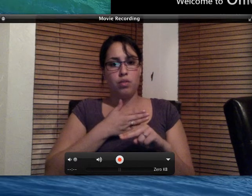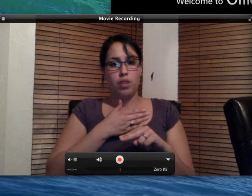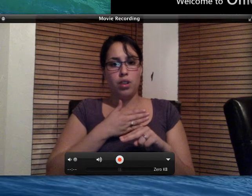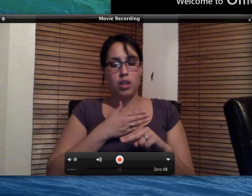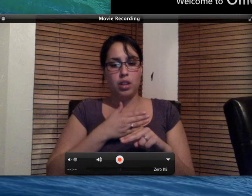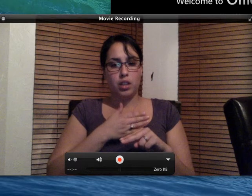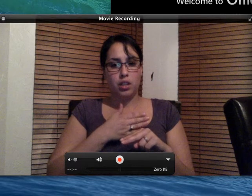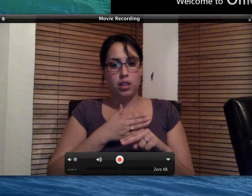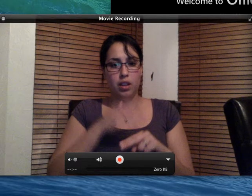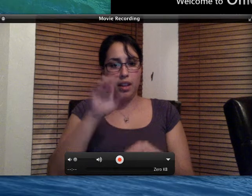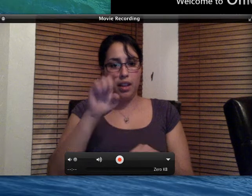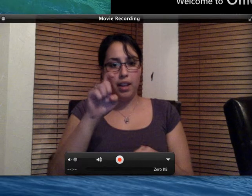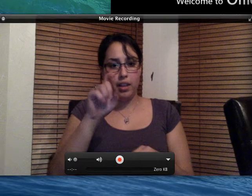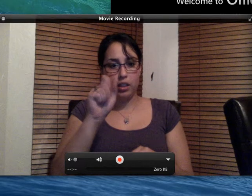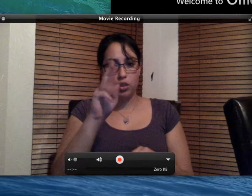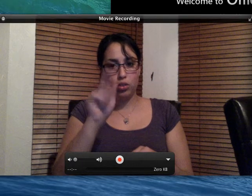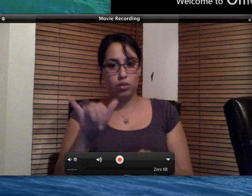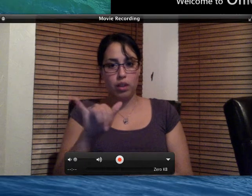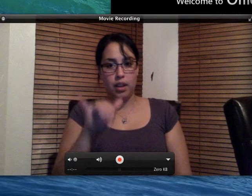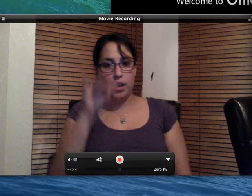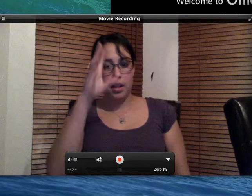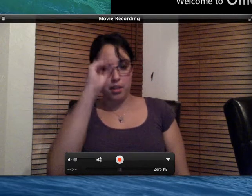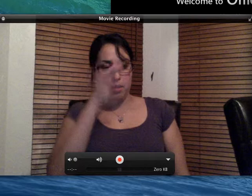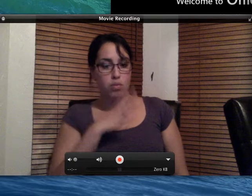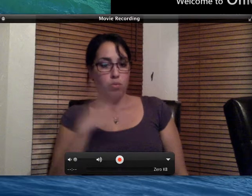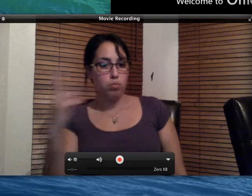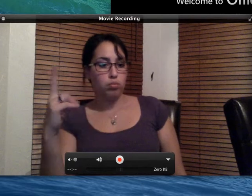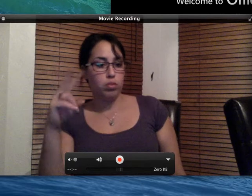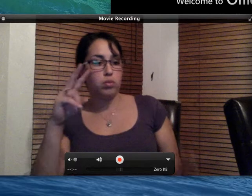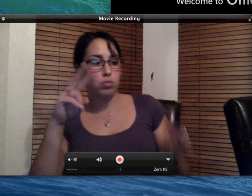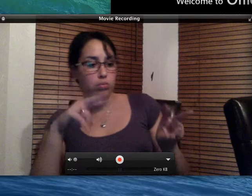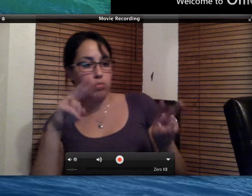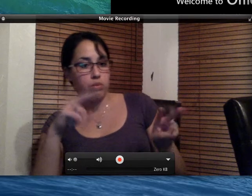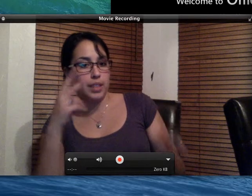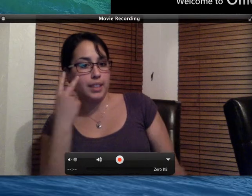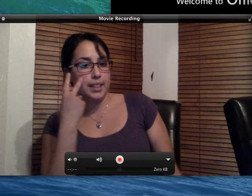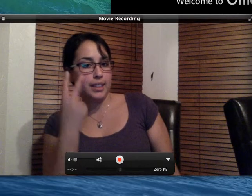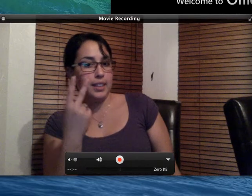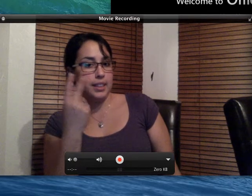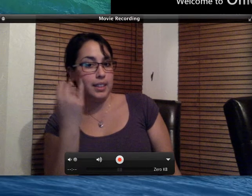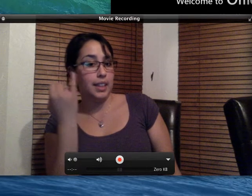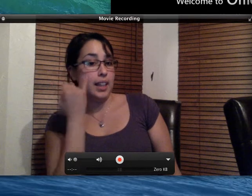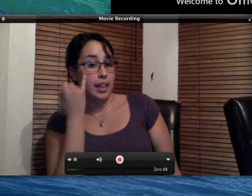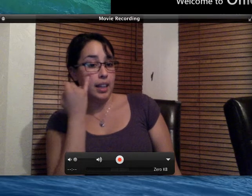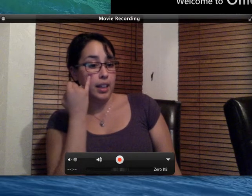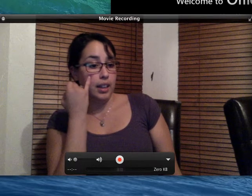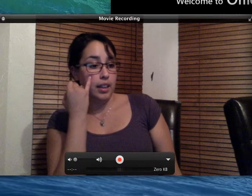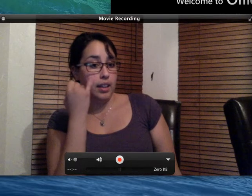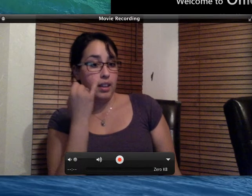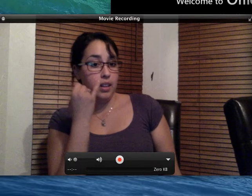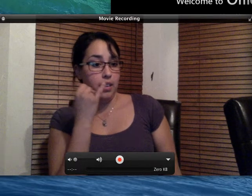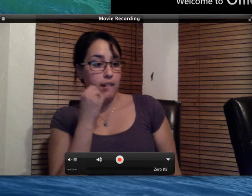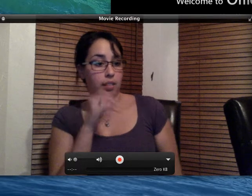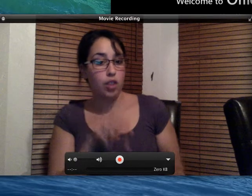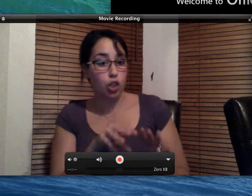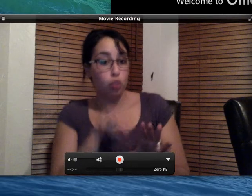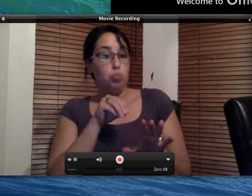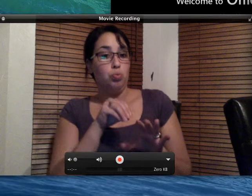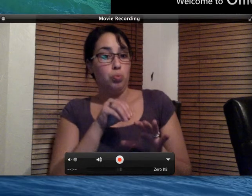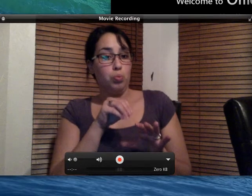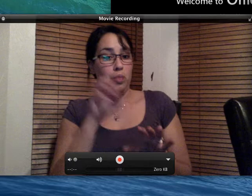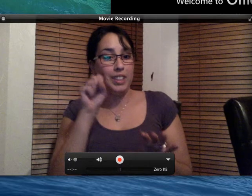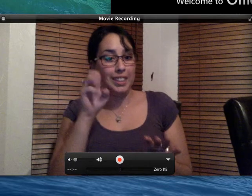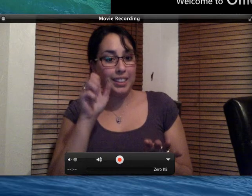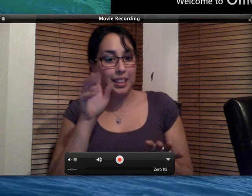and the Masters and Johnson looked to see if the semen was being sucked up. Did not find any evidence of upsuck. You may